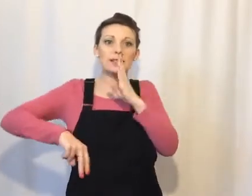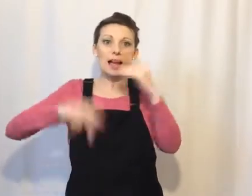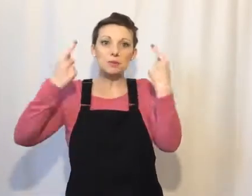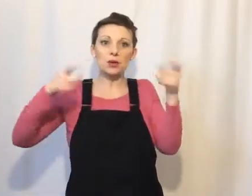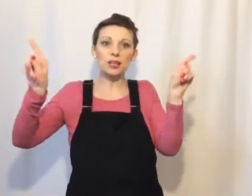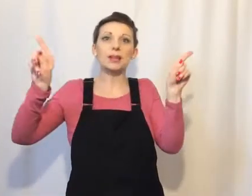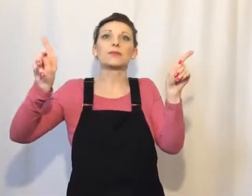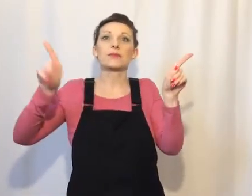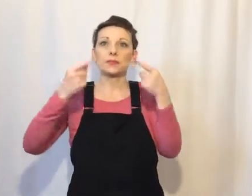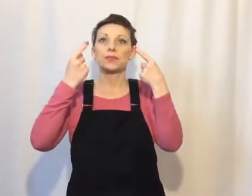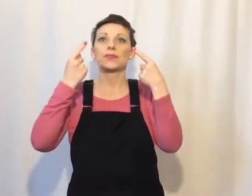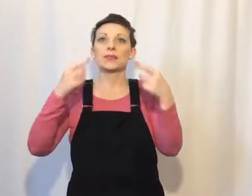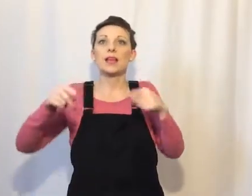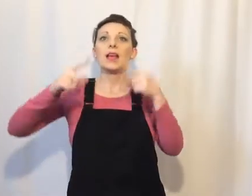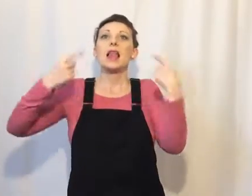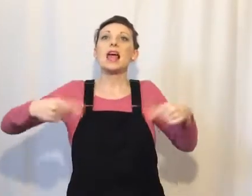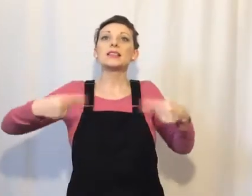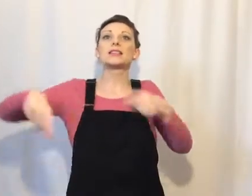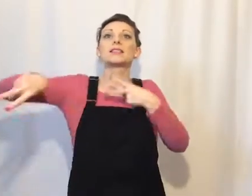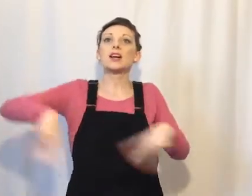Sad music. Let's dance.